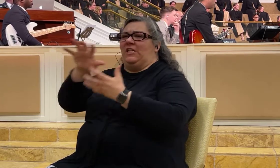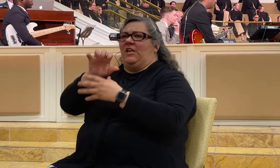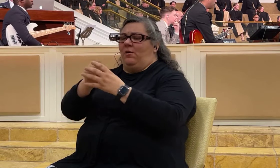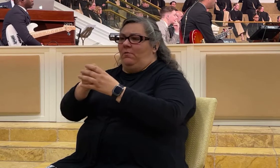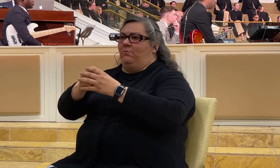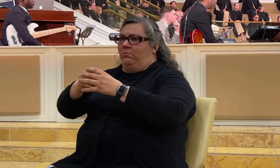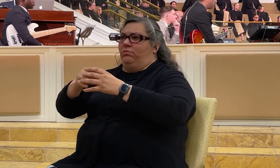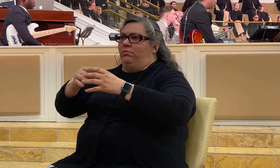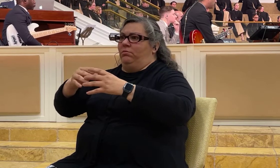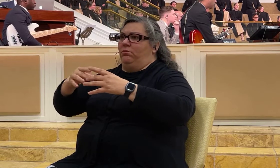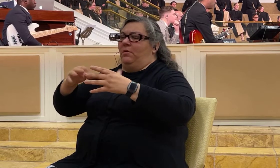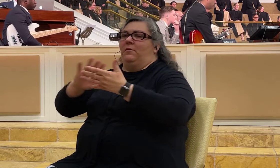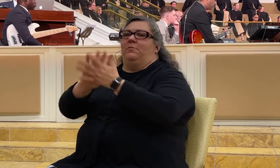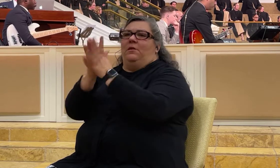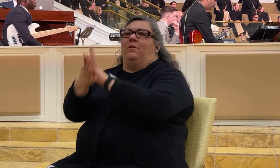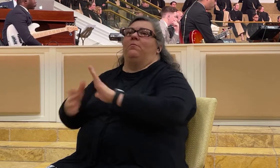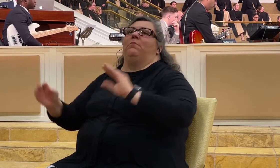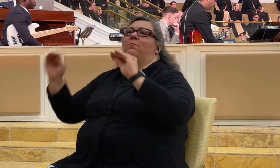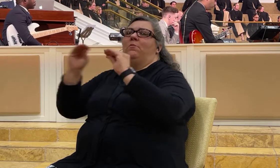increasingly